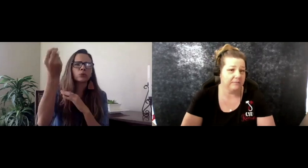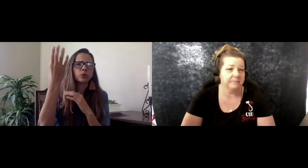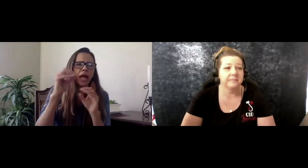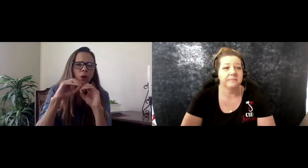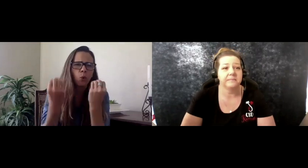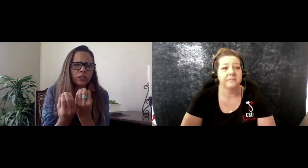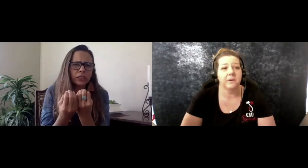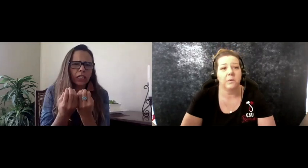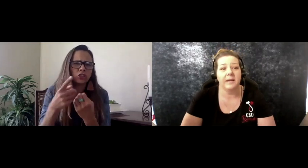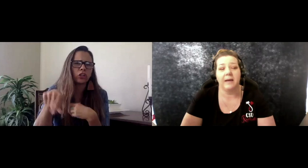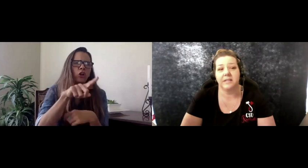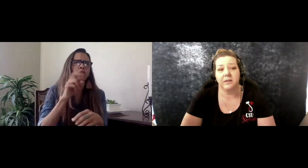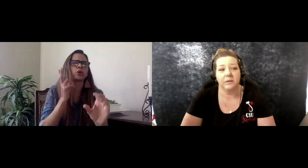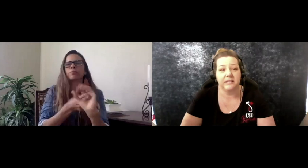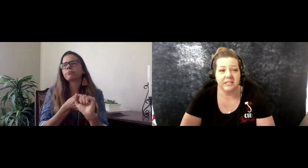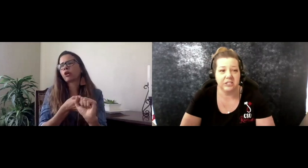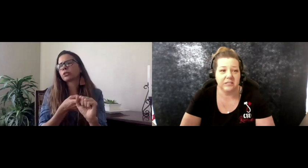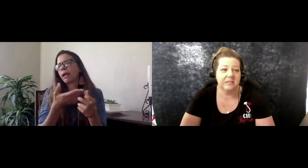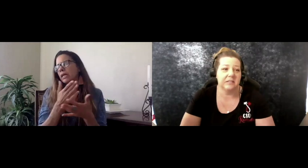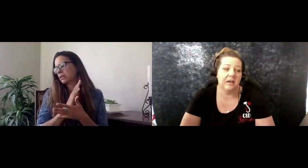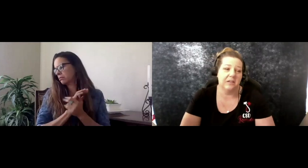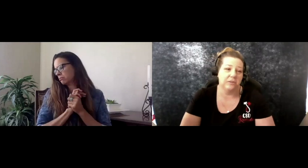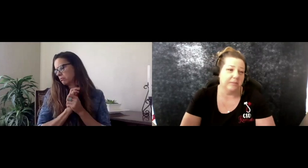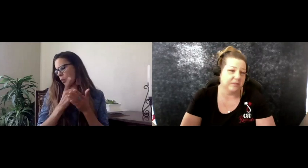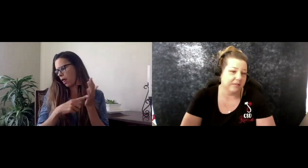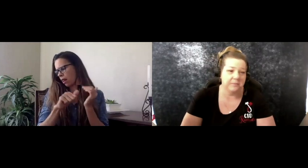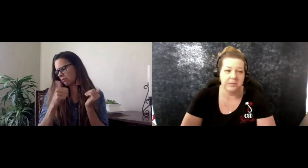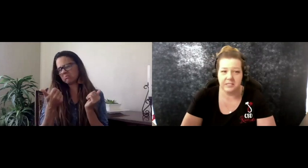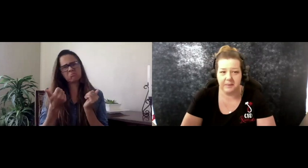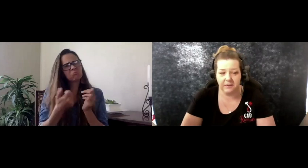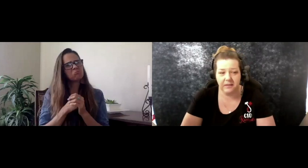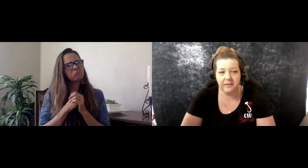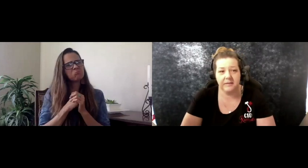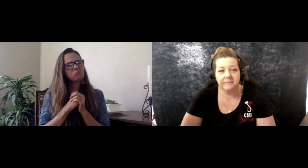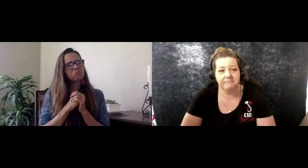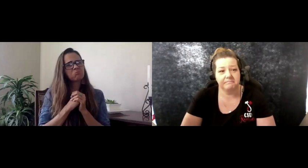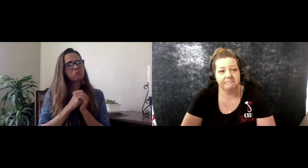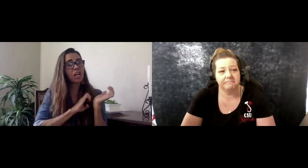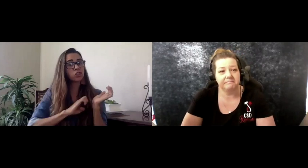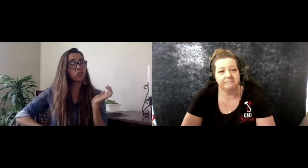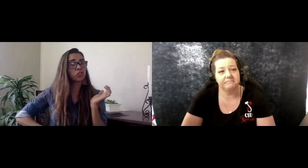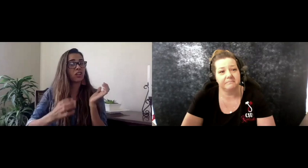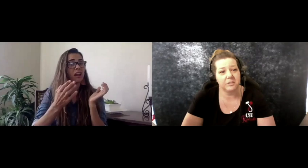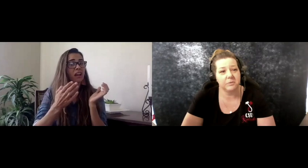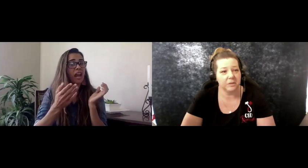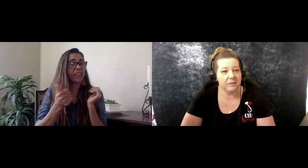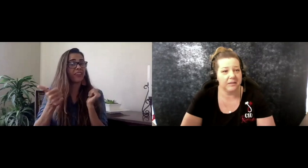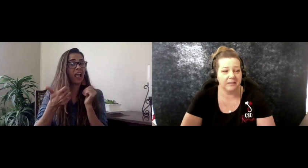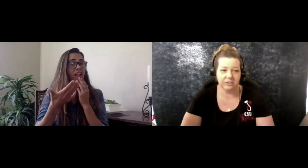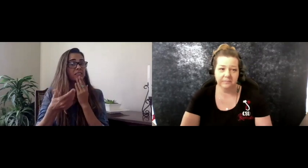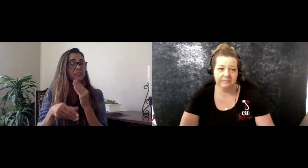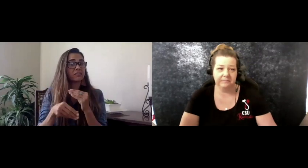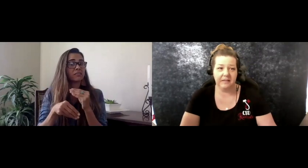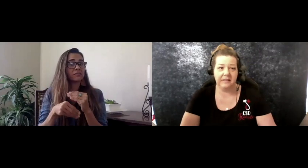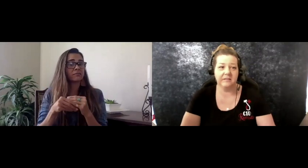can. What outside organizations you're members of and participate with. So we'll start with